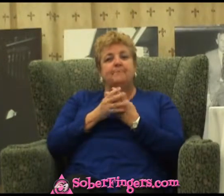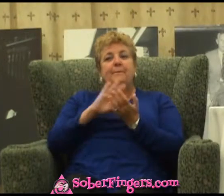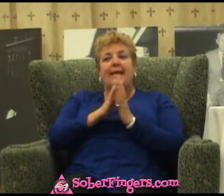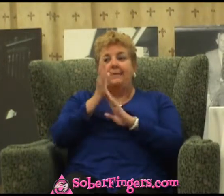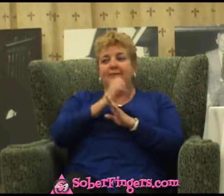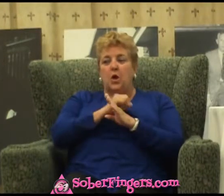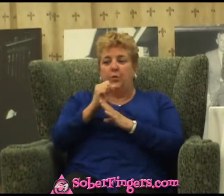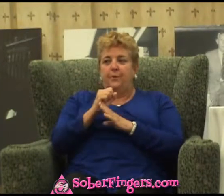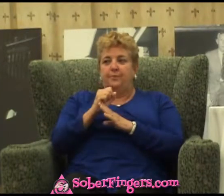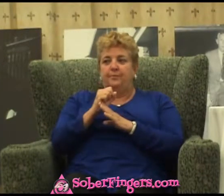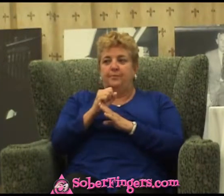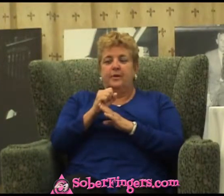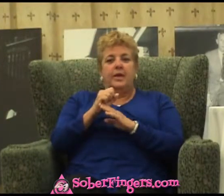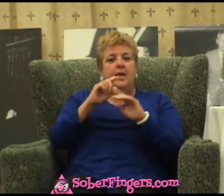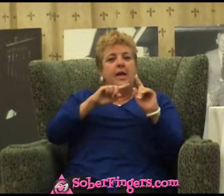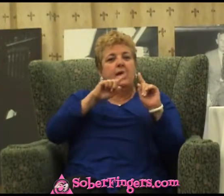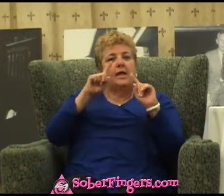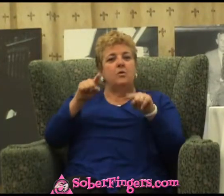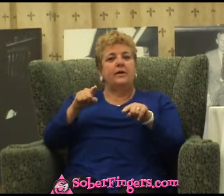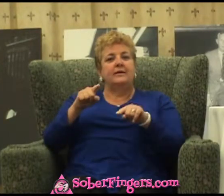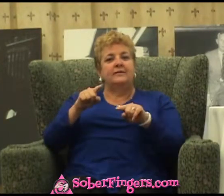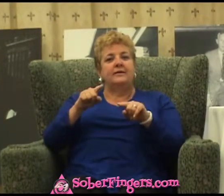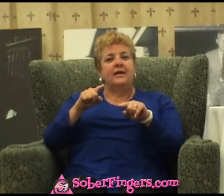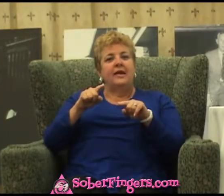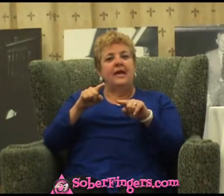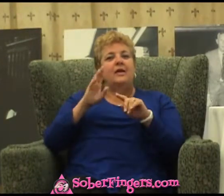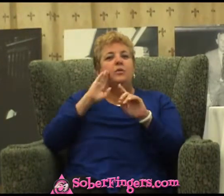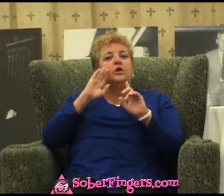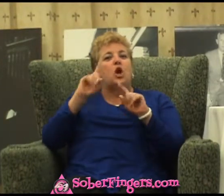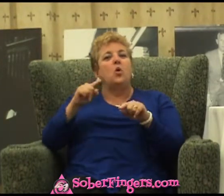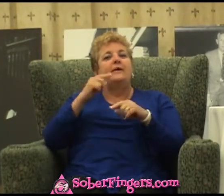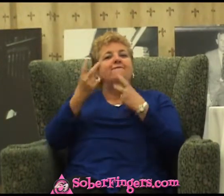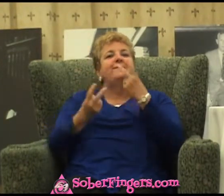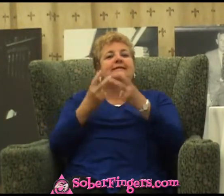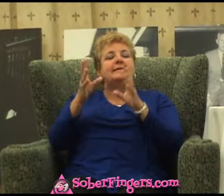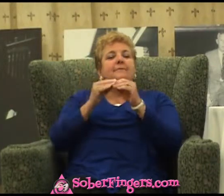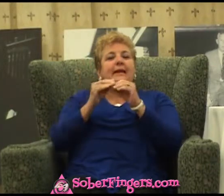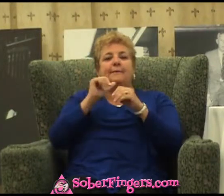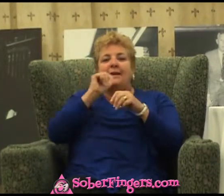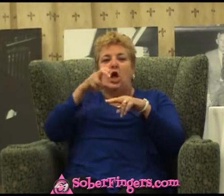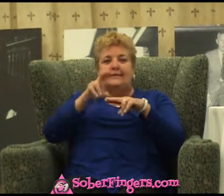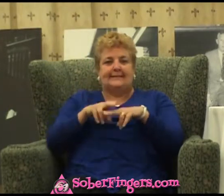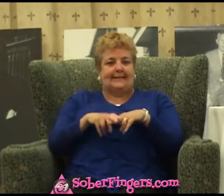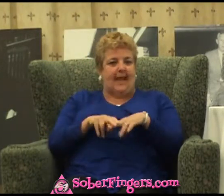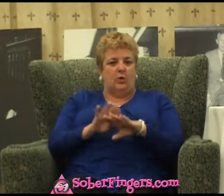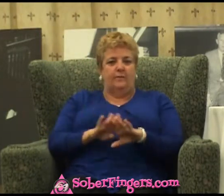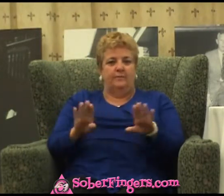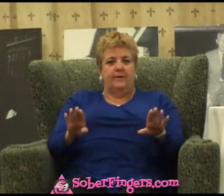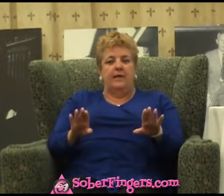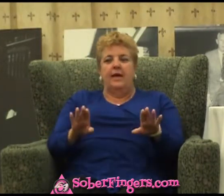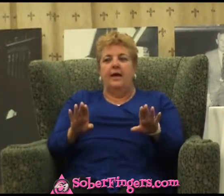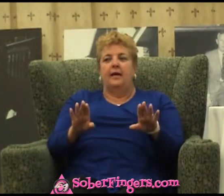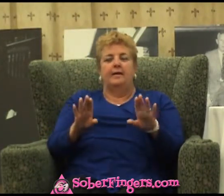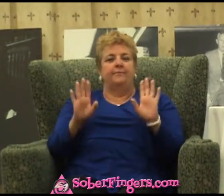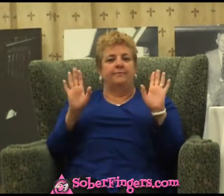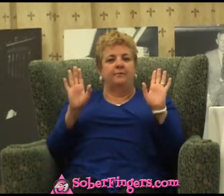He came and they said, "Don't sit down. Do you have any questions for us?" He said no, and it was 5 years later that